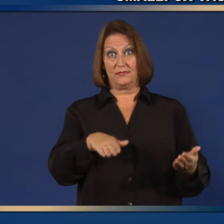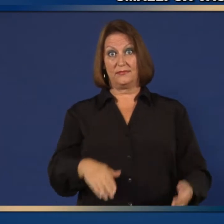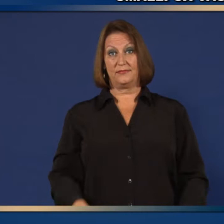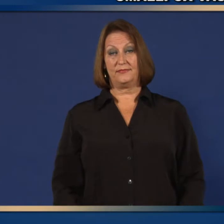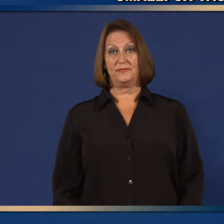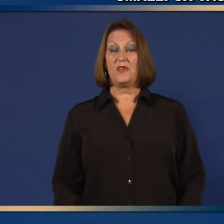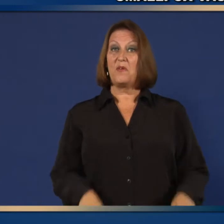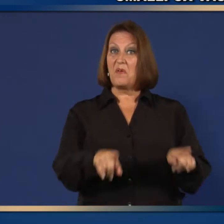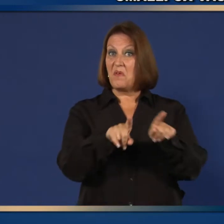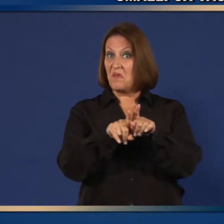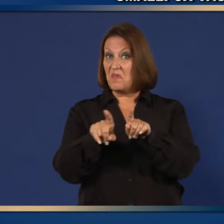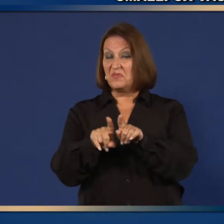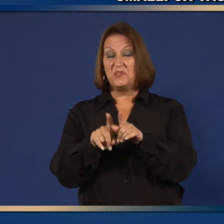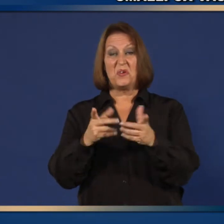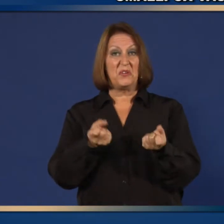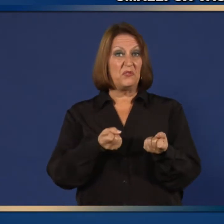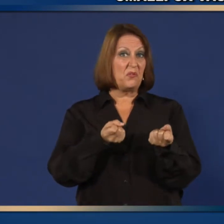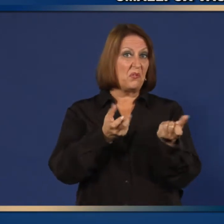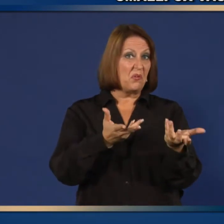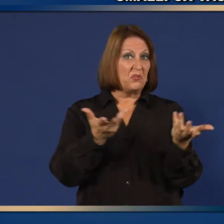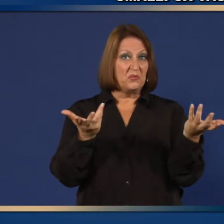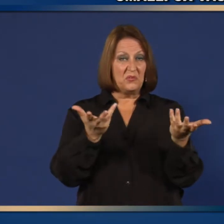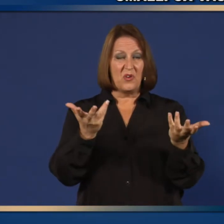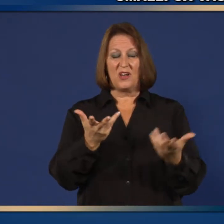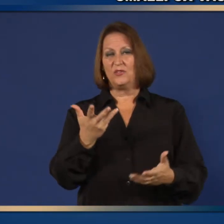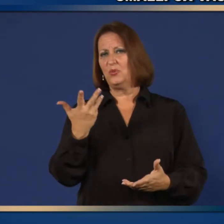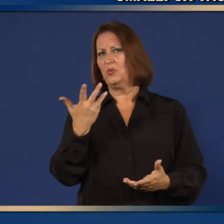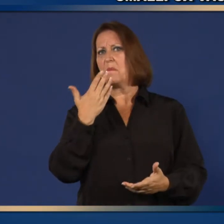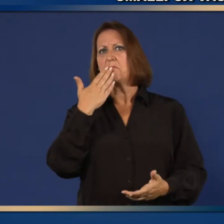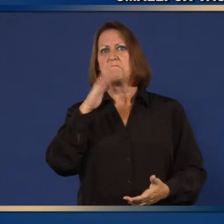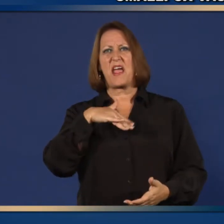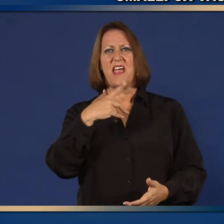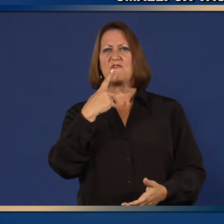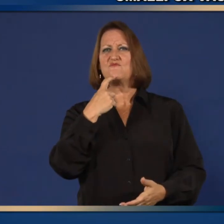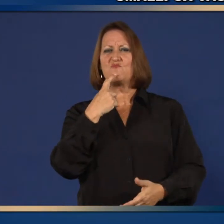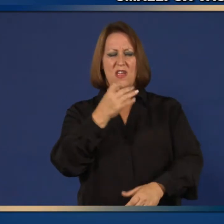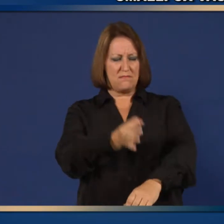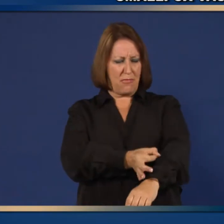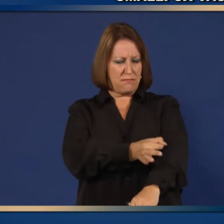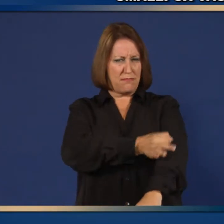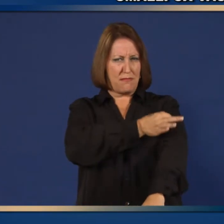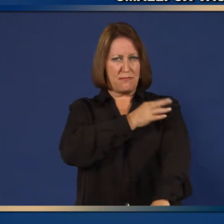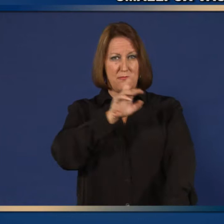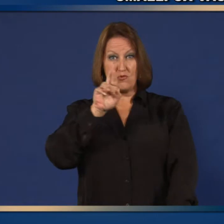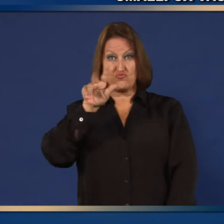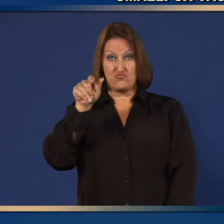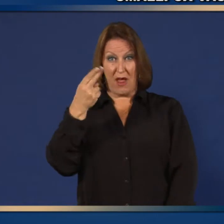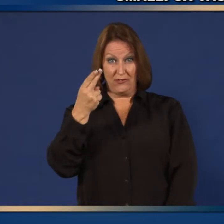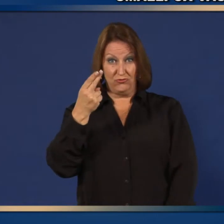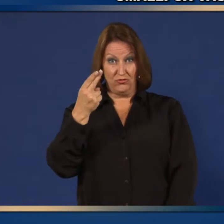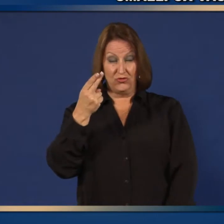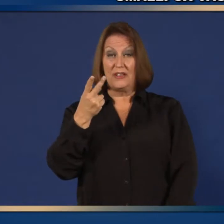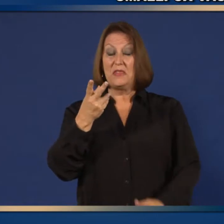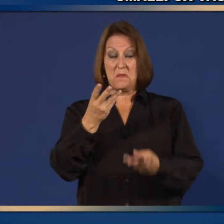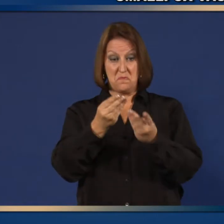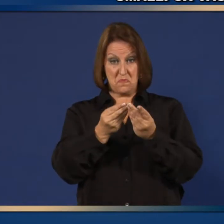Smallpox can also cause a severe rash, which can leave scars when